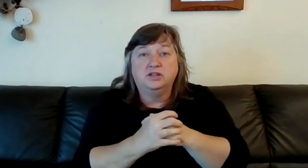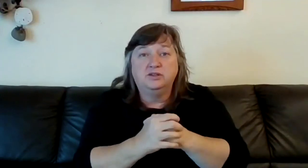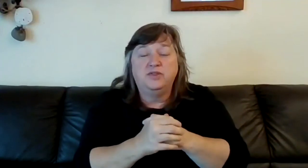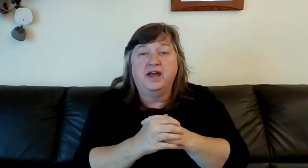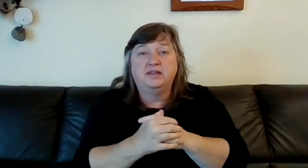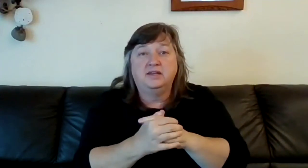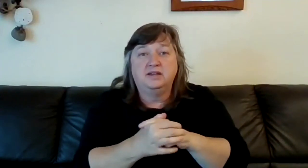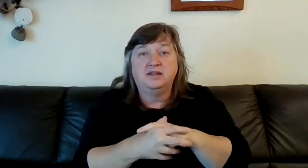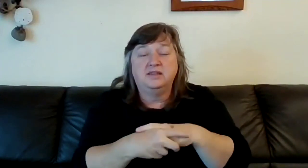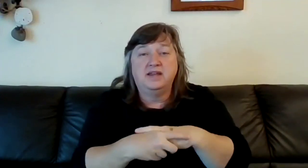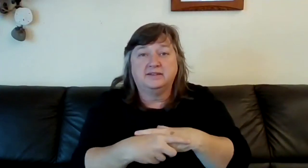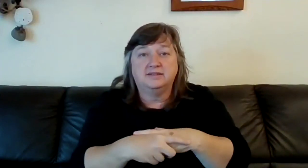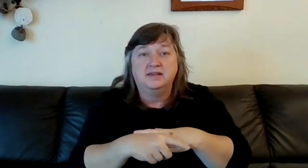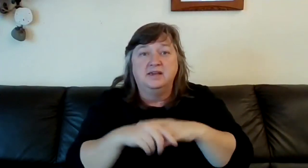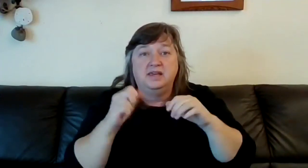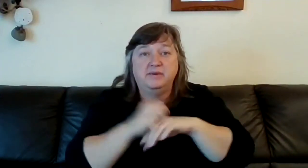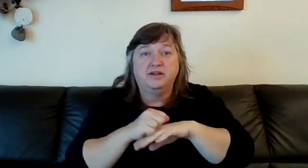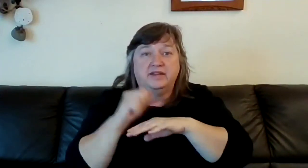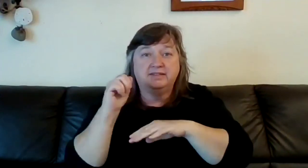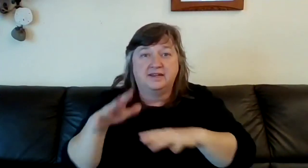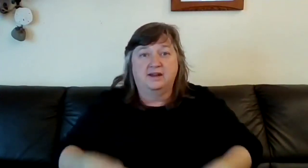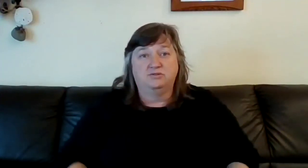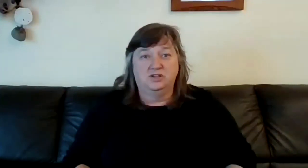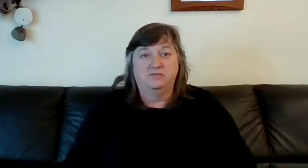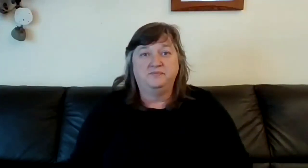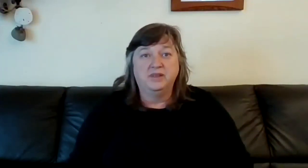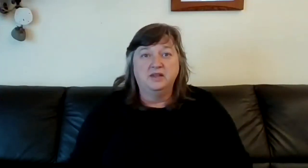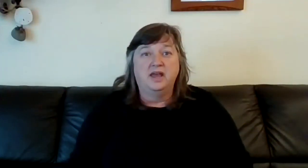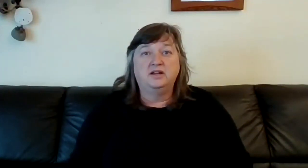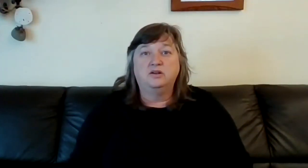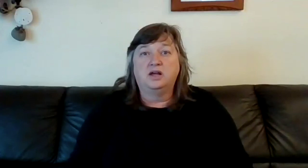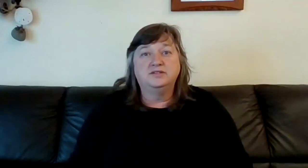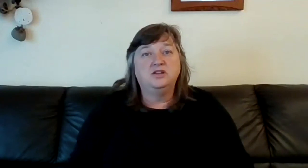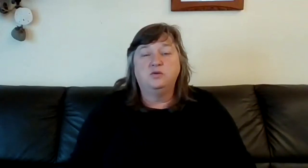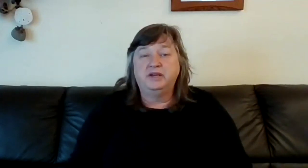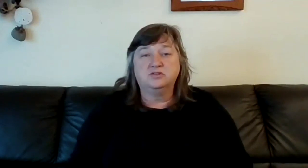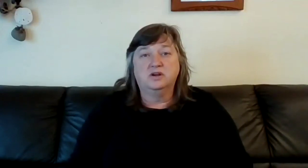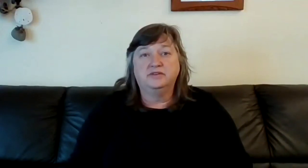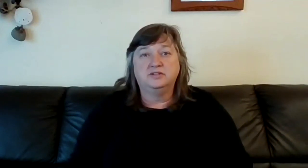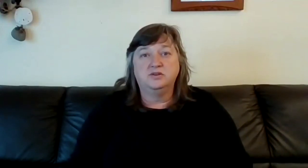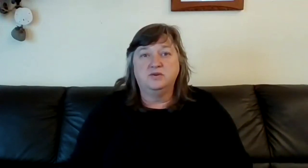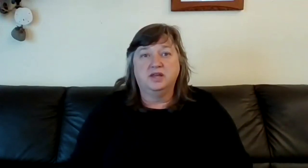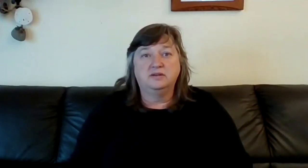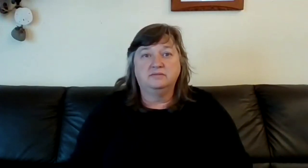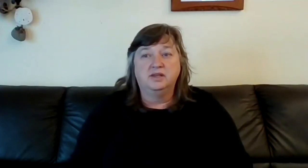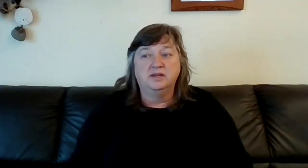include that in the next email that I send out to you. And I'll send you a picture of it so you can